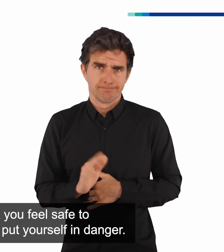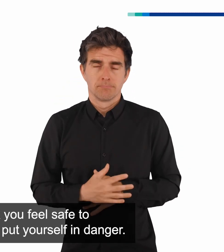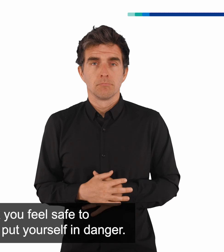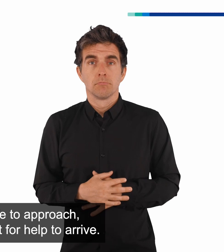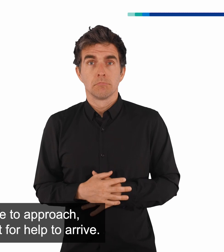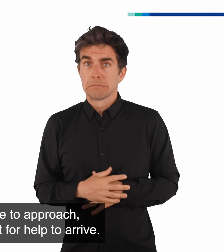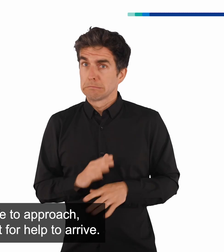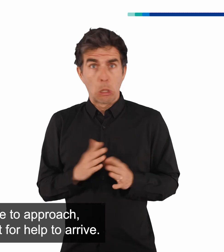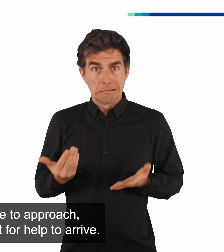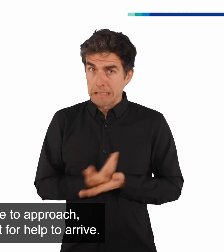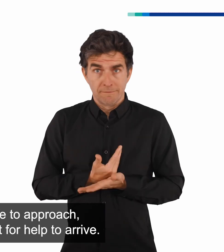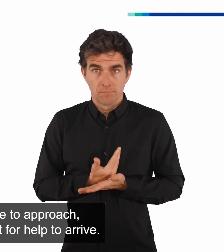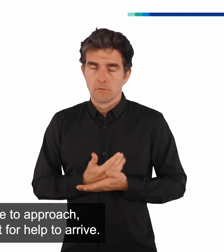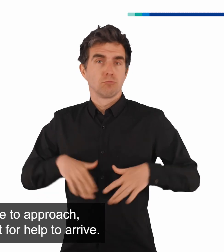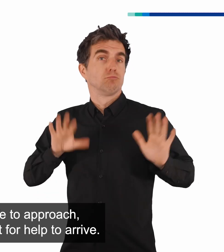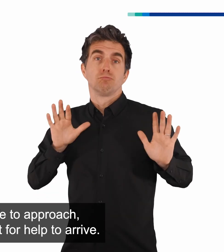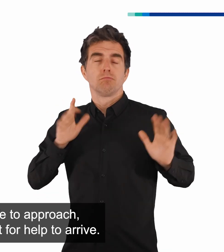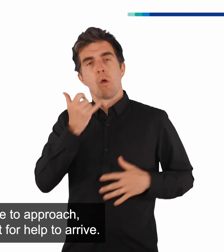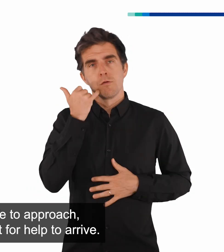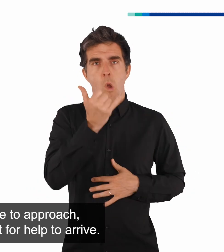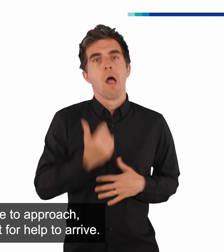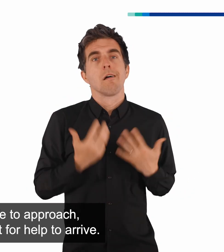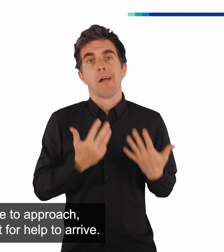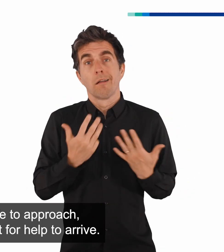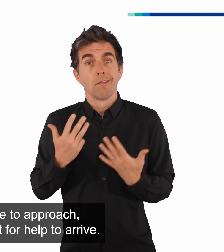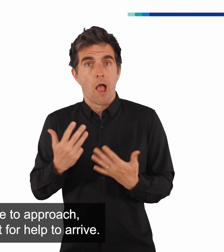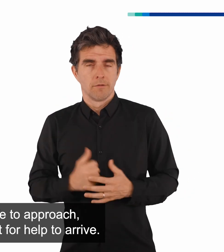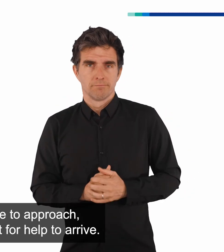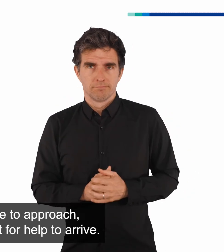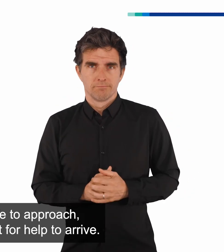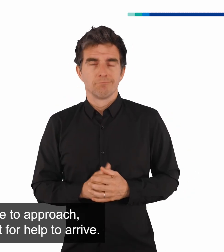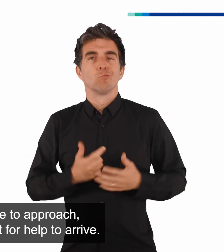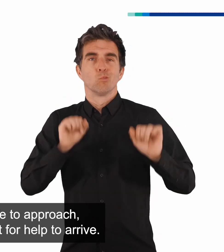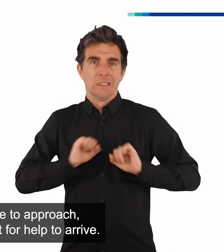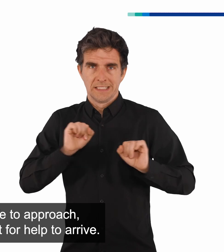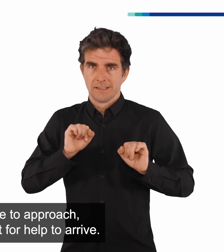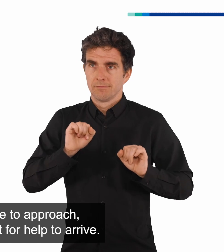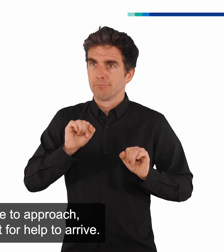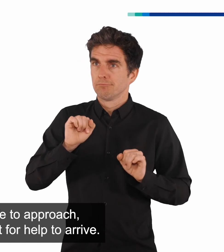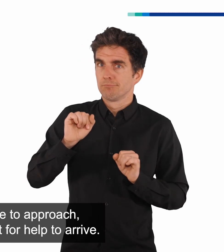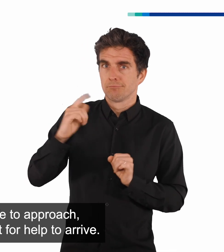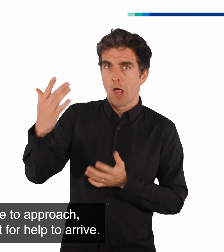safe to approach, call 999 and wait for help to arrive.